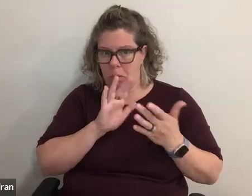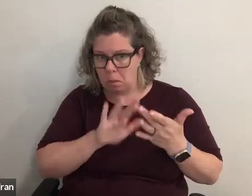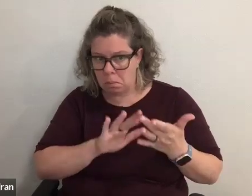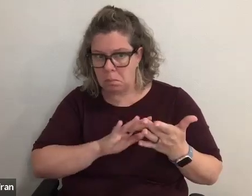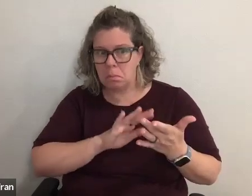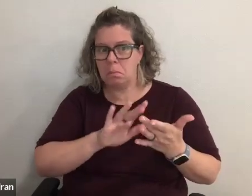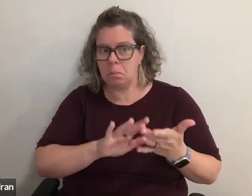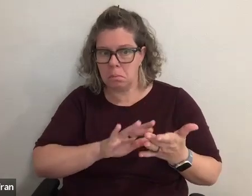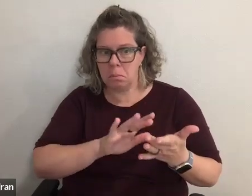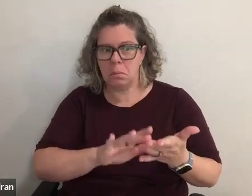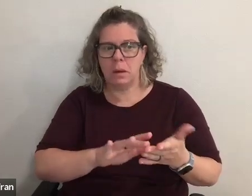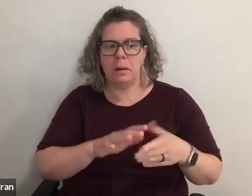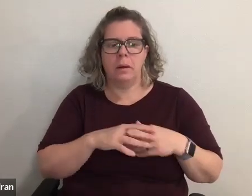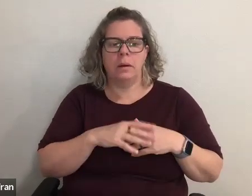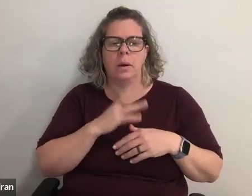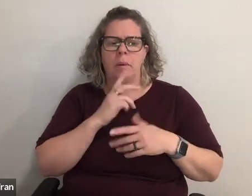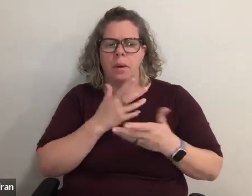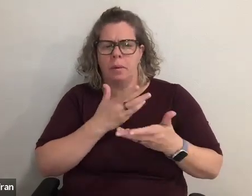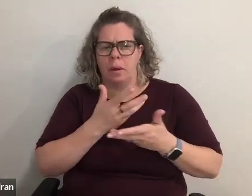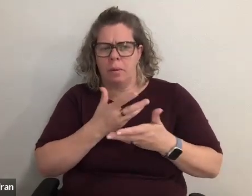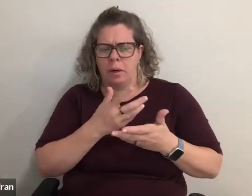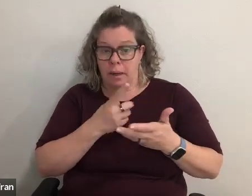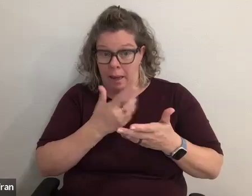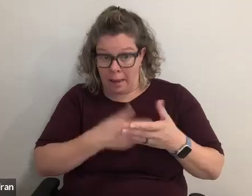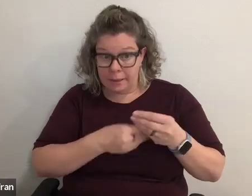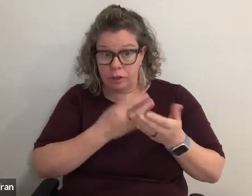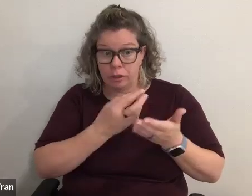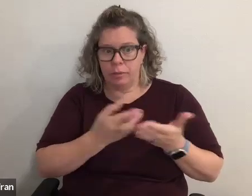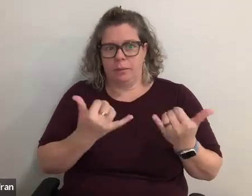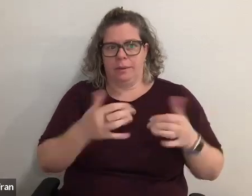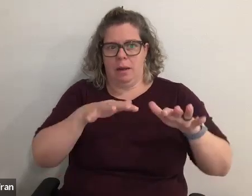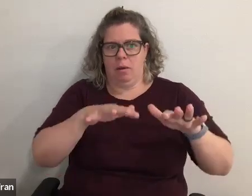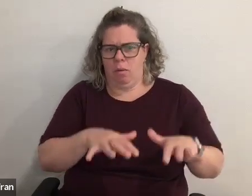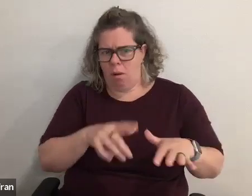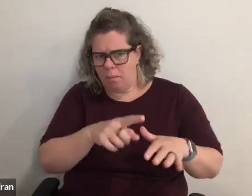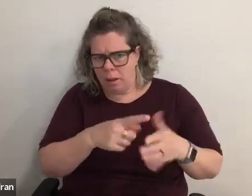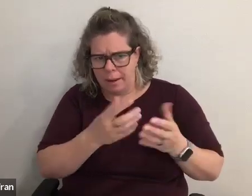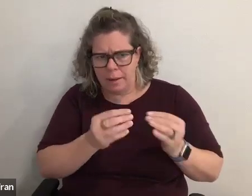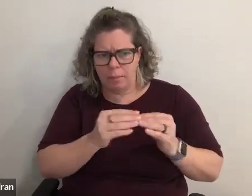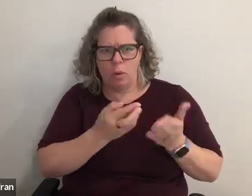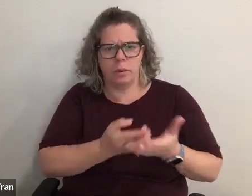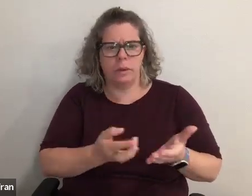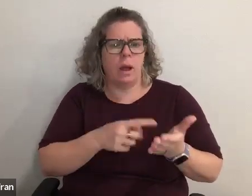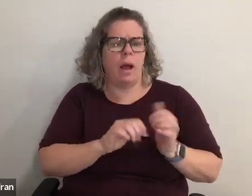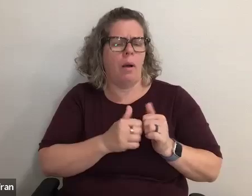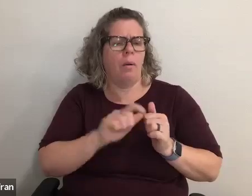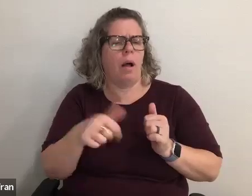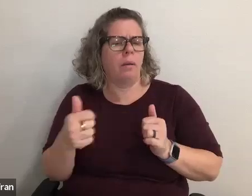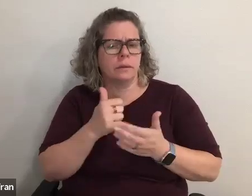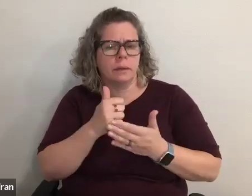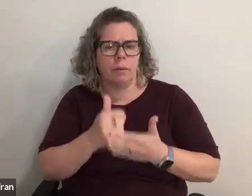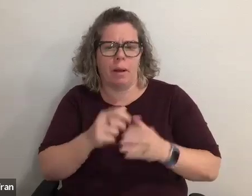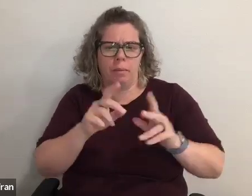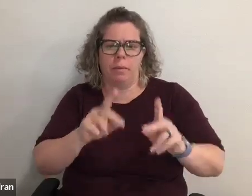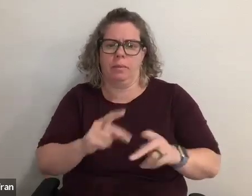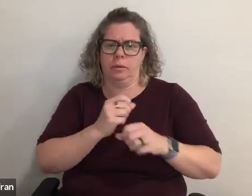them and work to find out if there's any additional resources they may need. What else can we do, or what else can we assist with